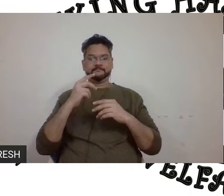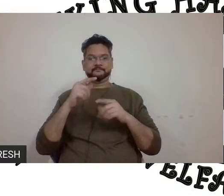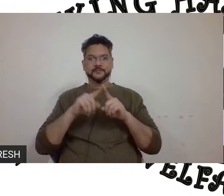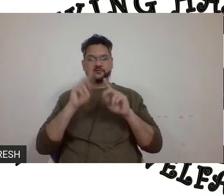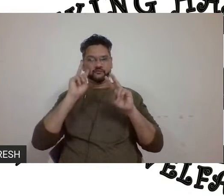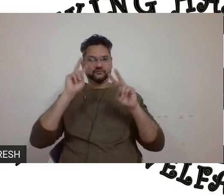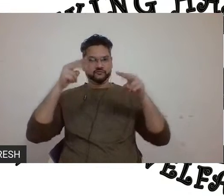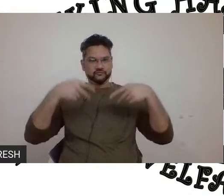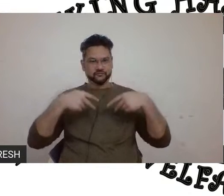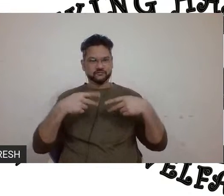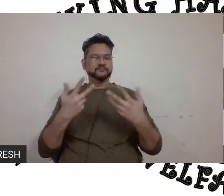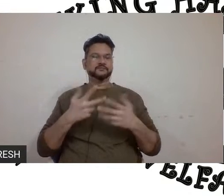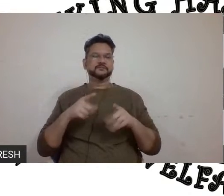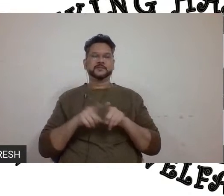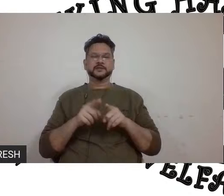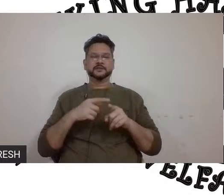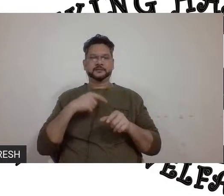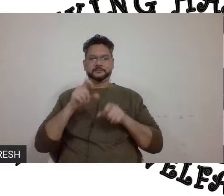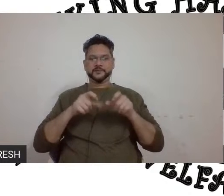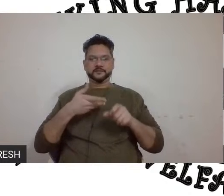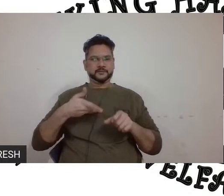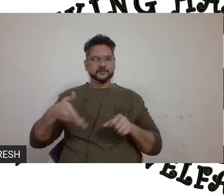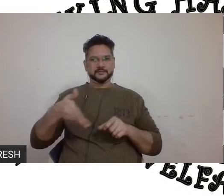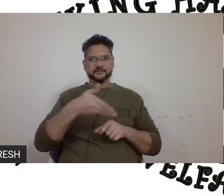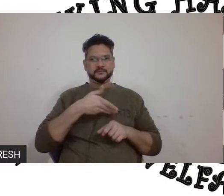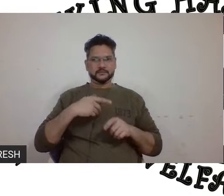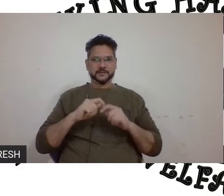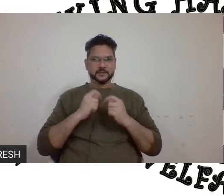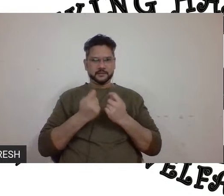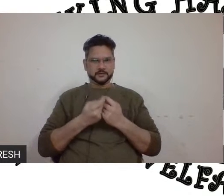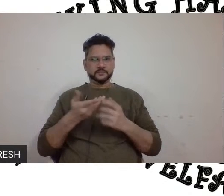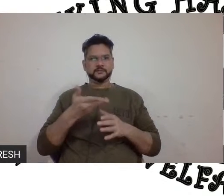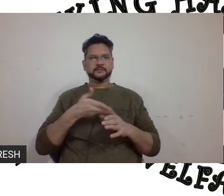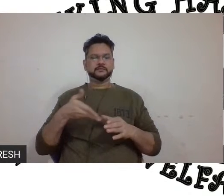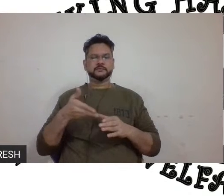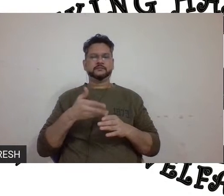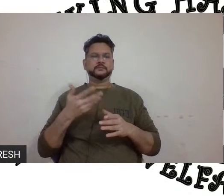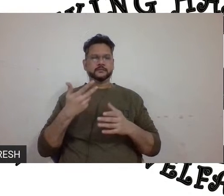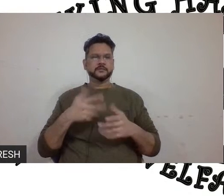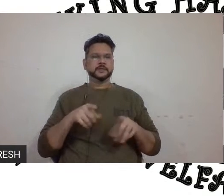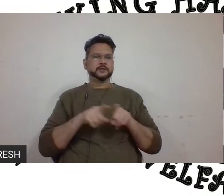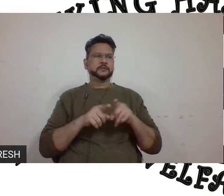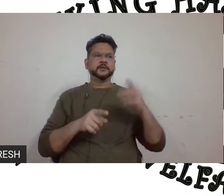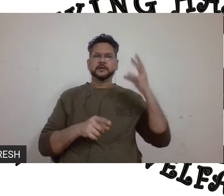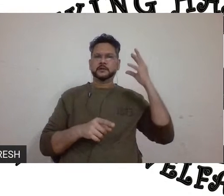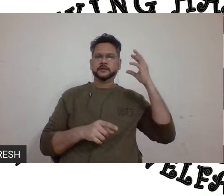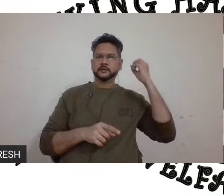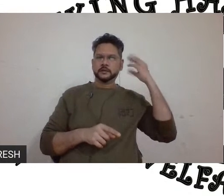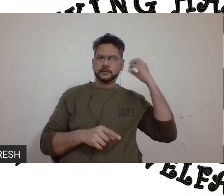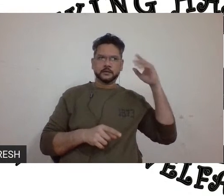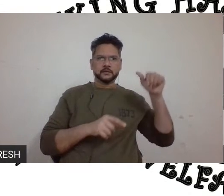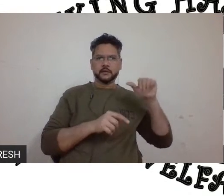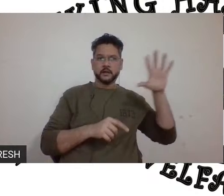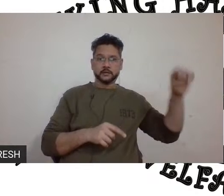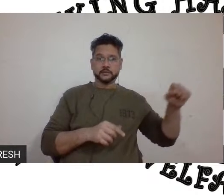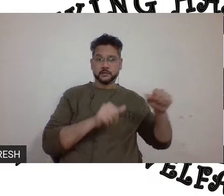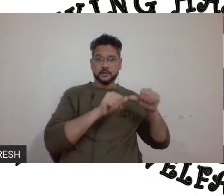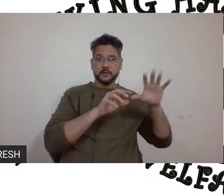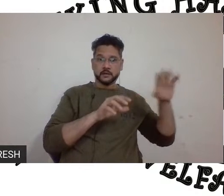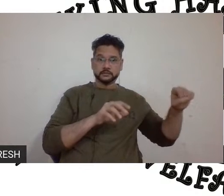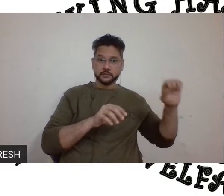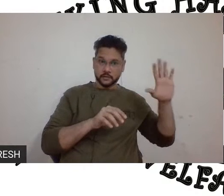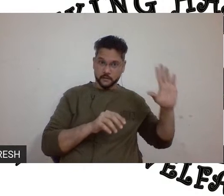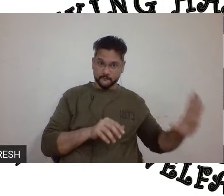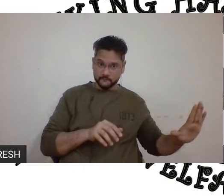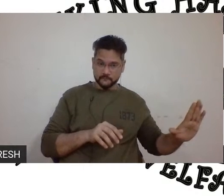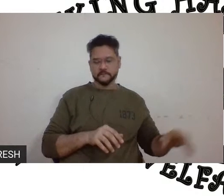of people who would like to make everything that a hearing guy can, access, also have the